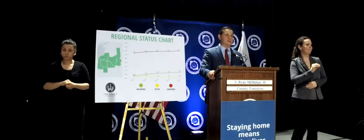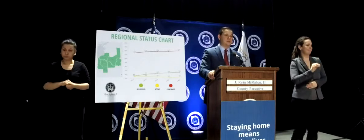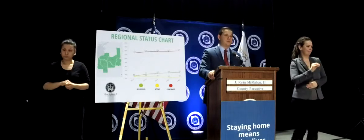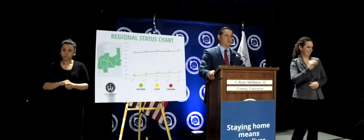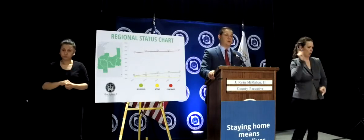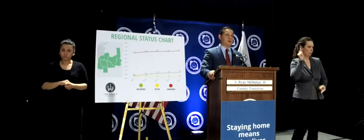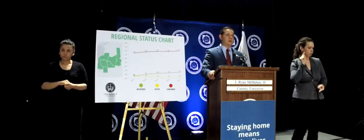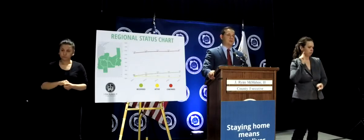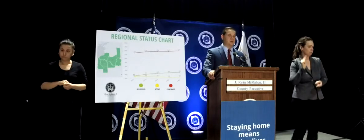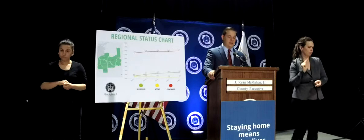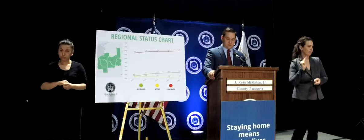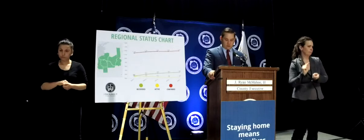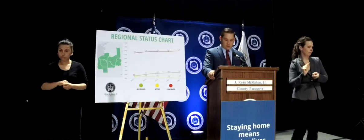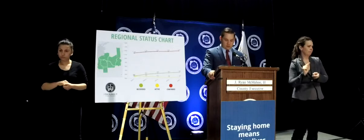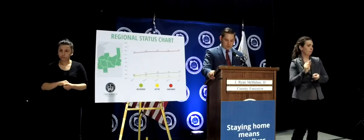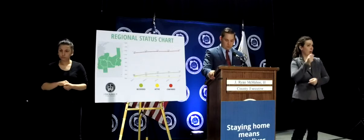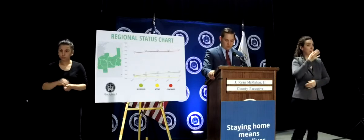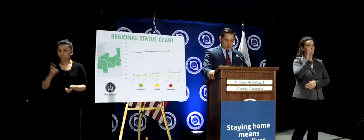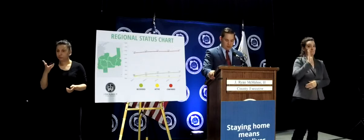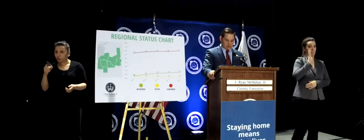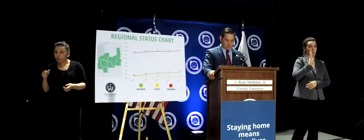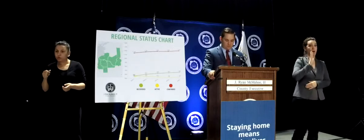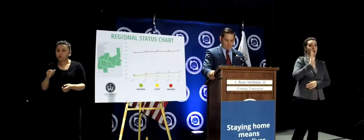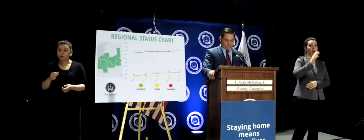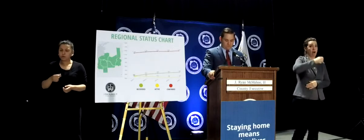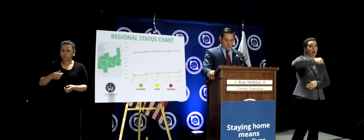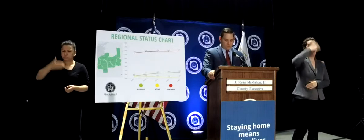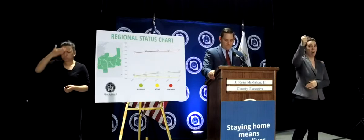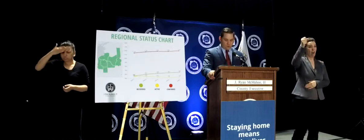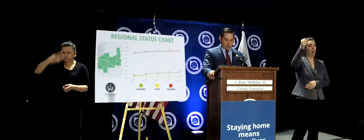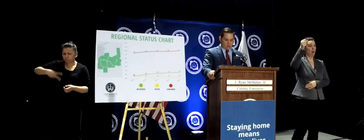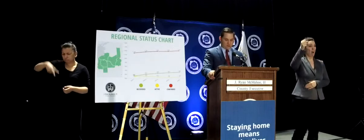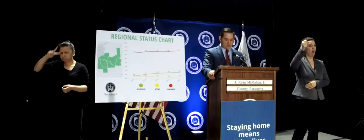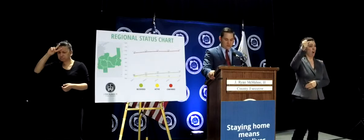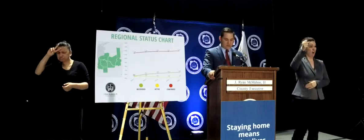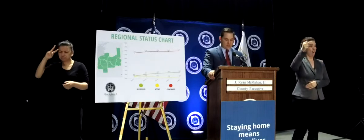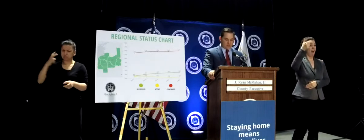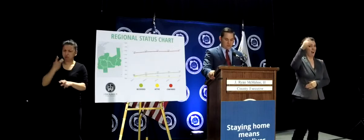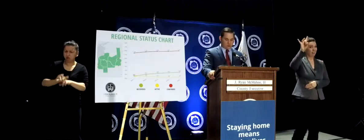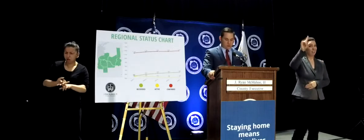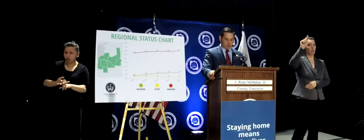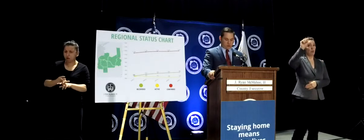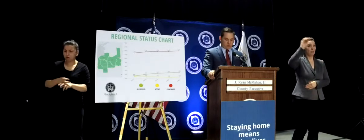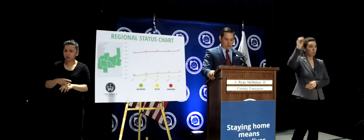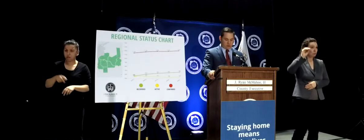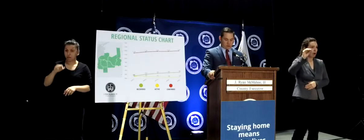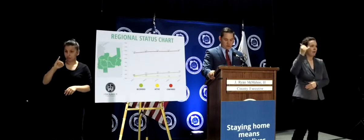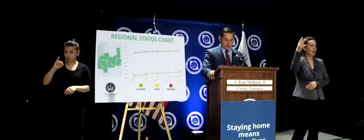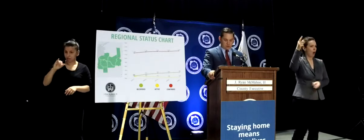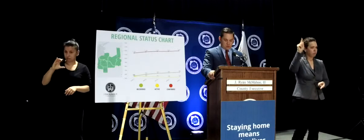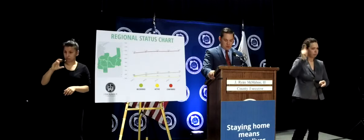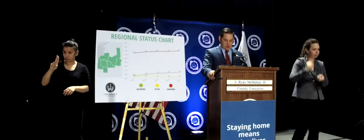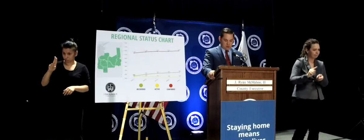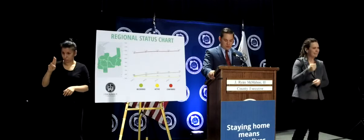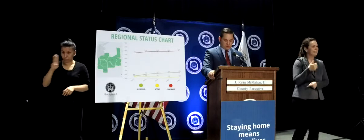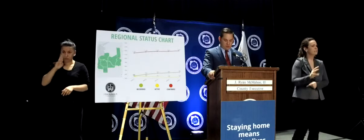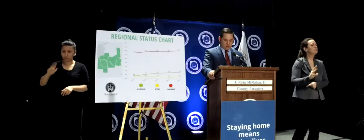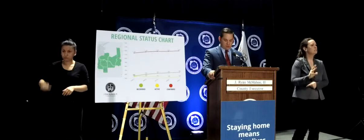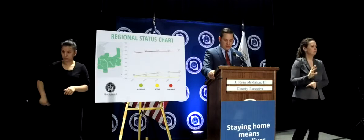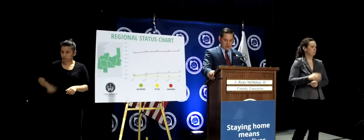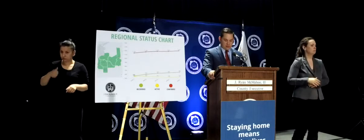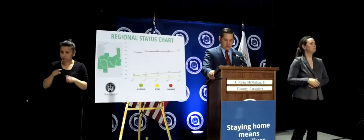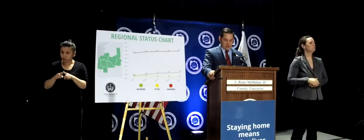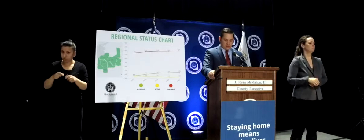been around 16 for each of the last few days. That's positive. We have 16 individuals in critical condition. This